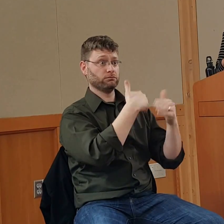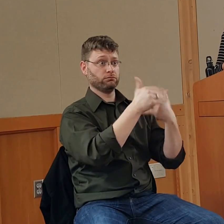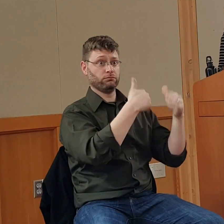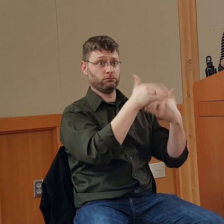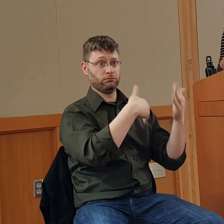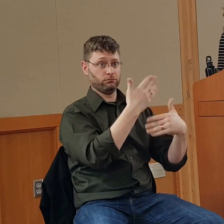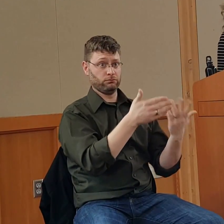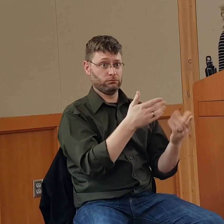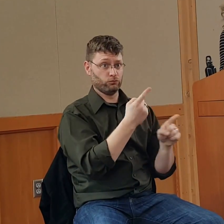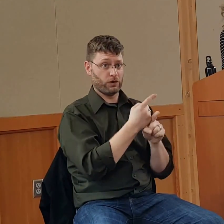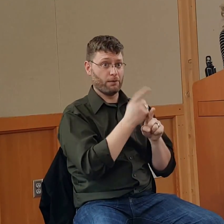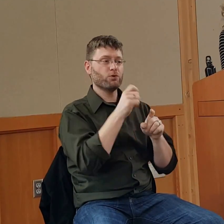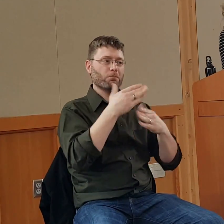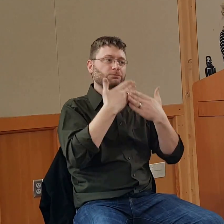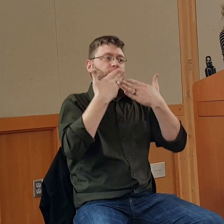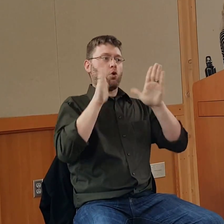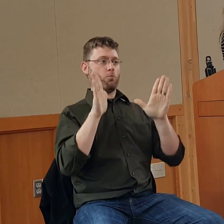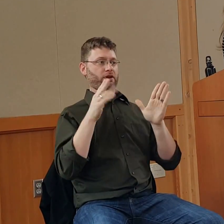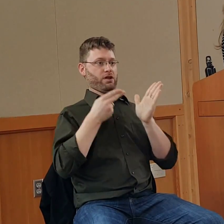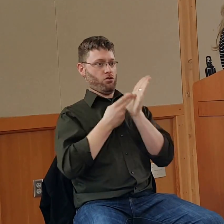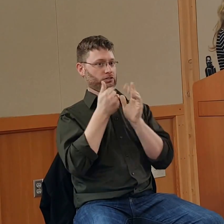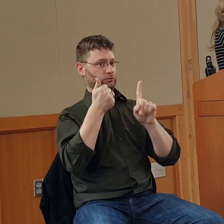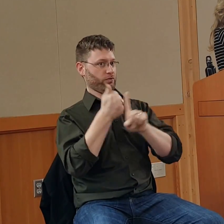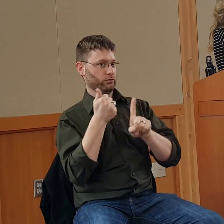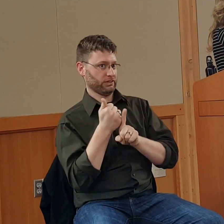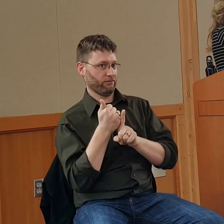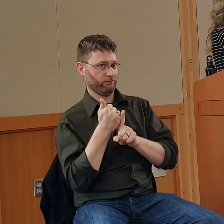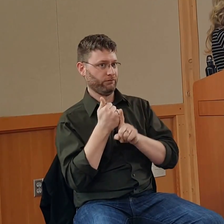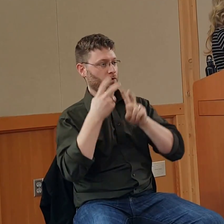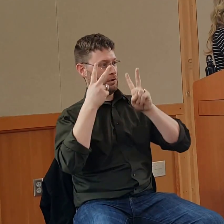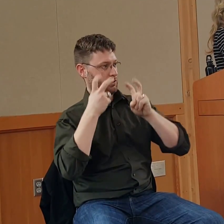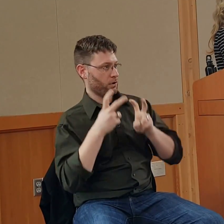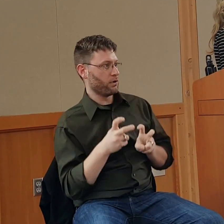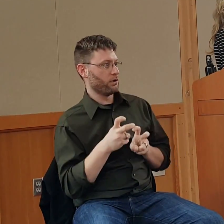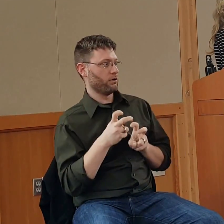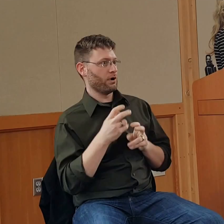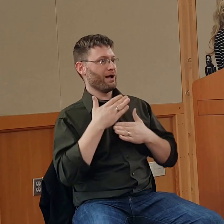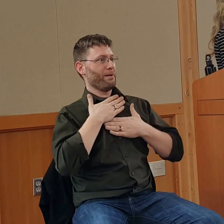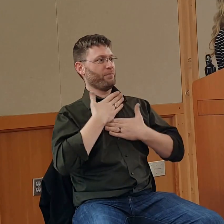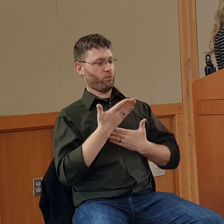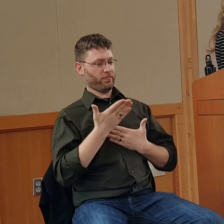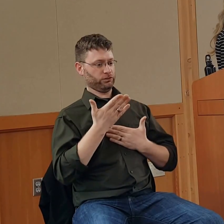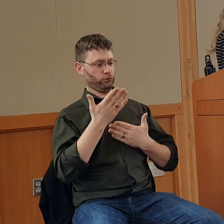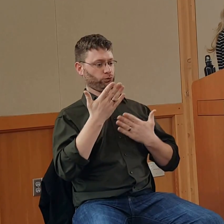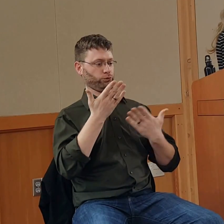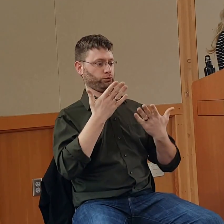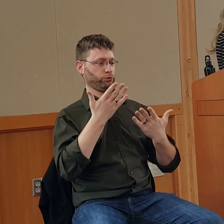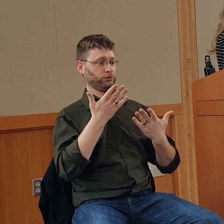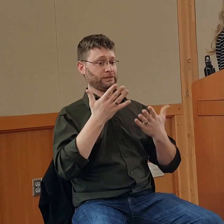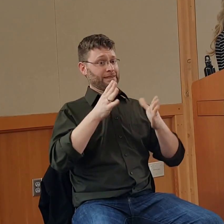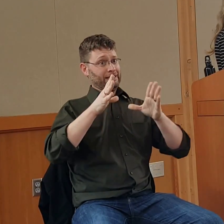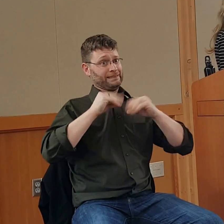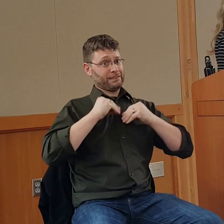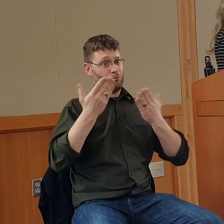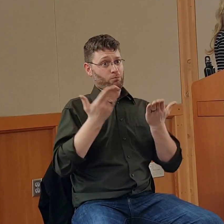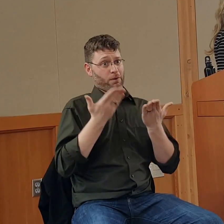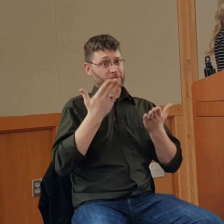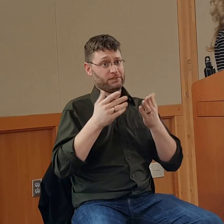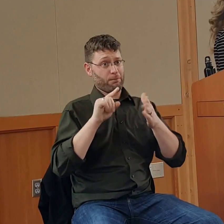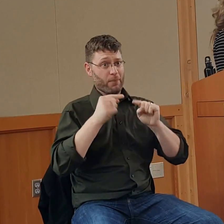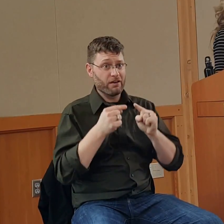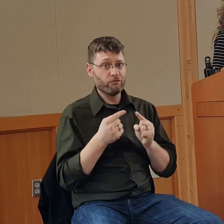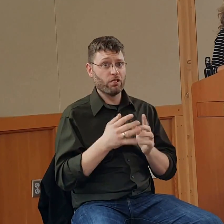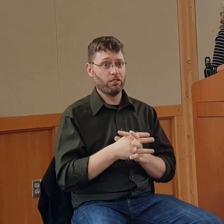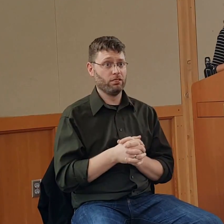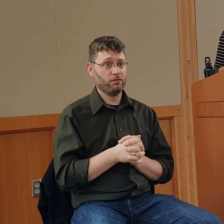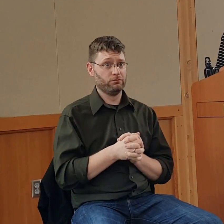better. And that requires being open and looking and keeping our eyes open and being willing to take in what might be painful, but will ultimately